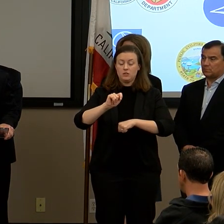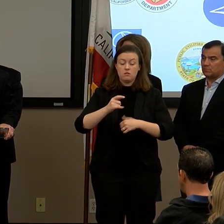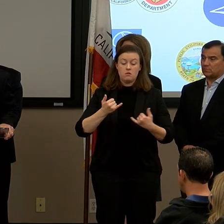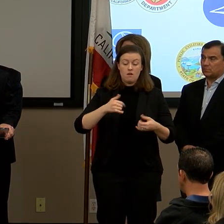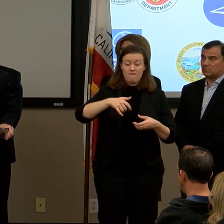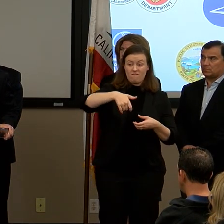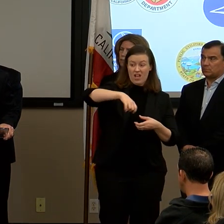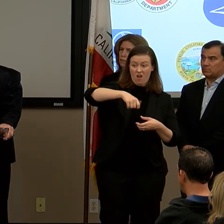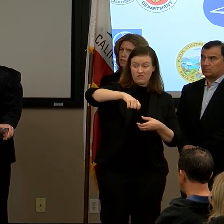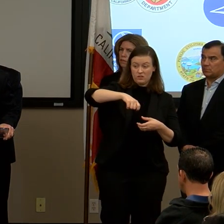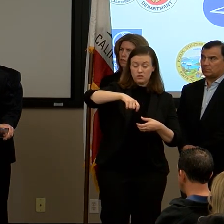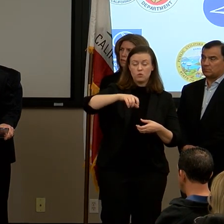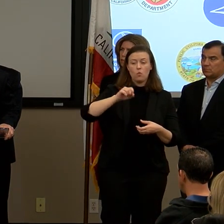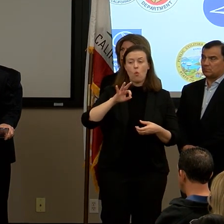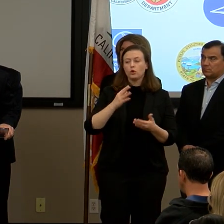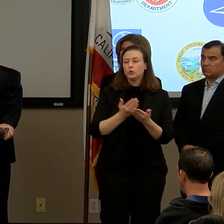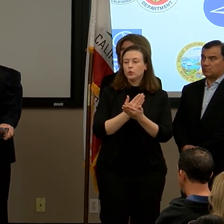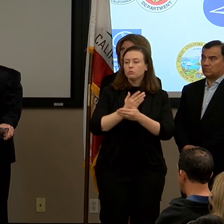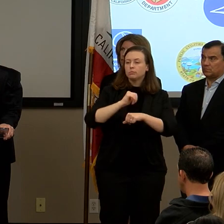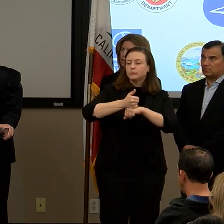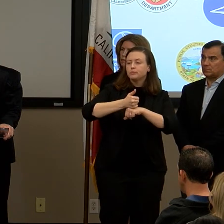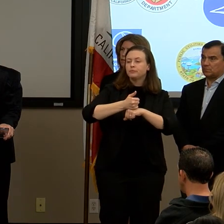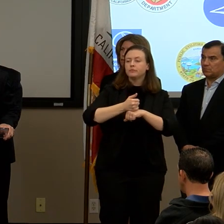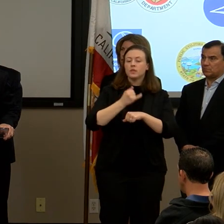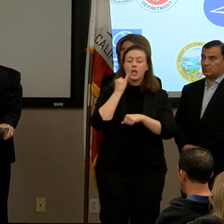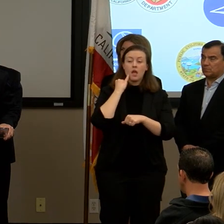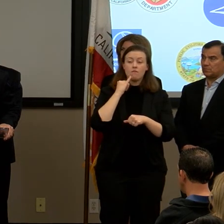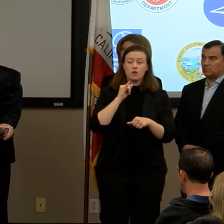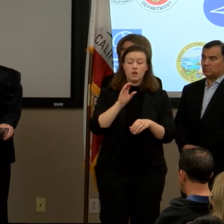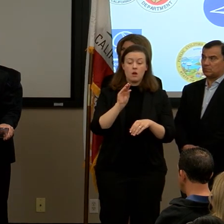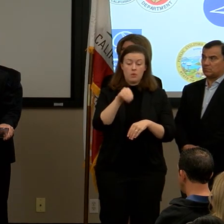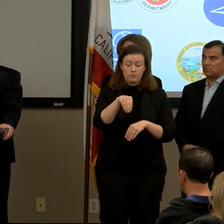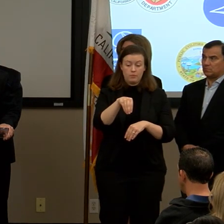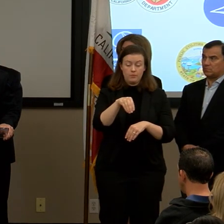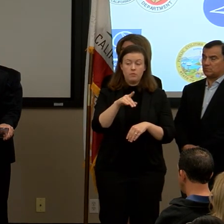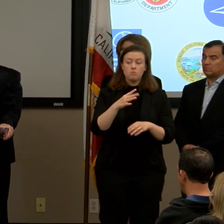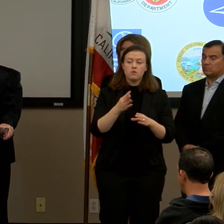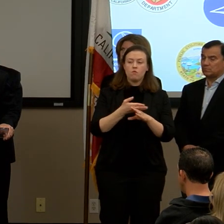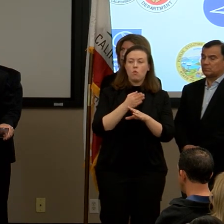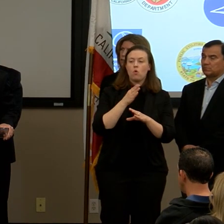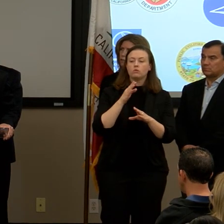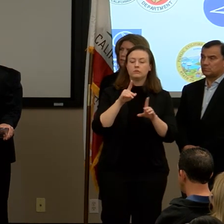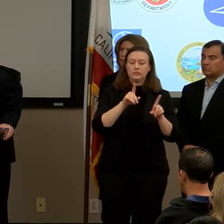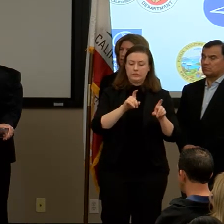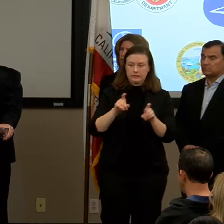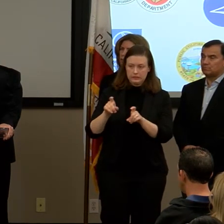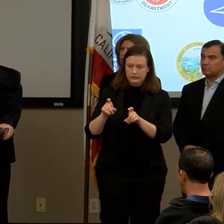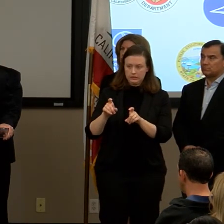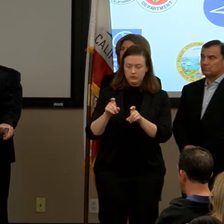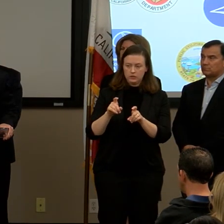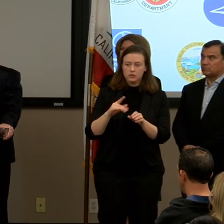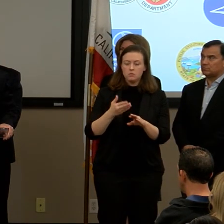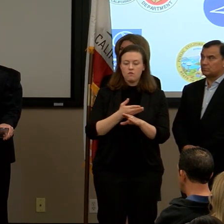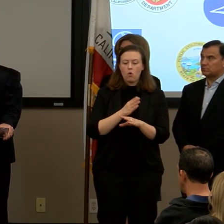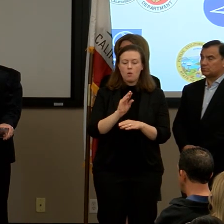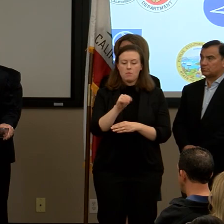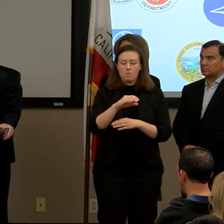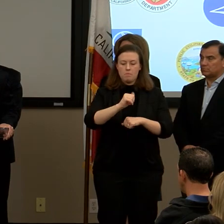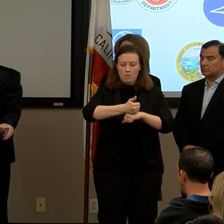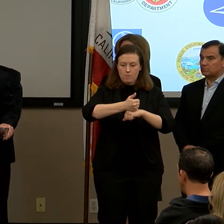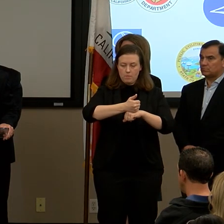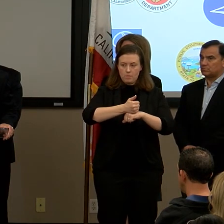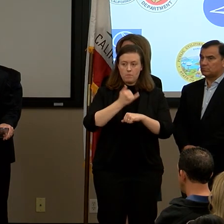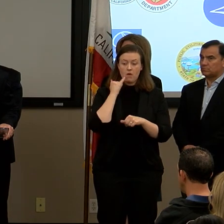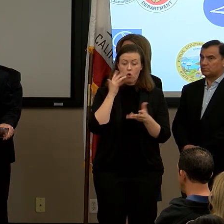valves new valves, if they are installed, they need to be tested before they are installed. And if they